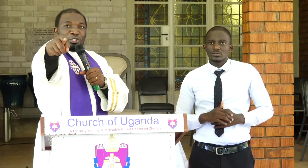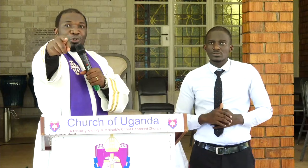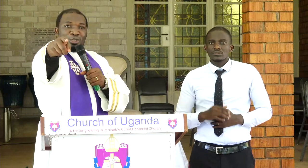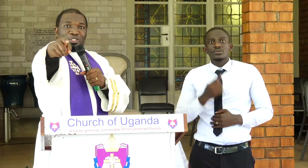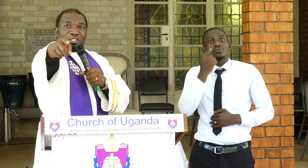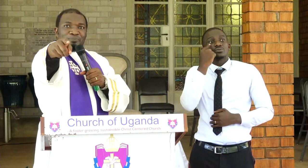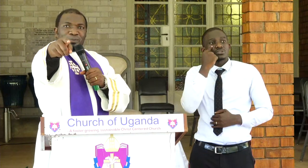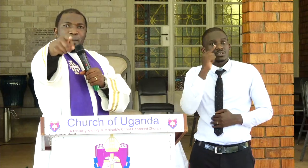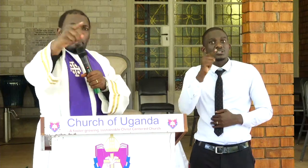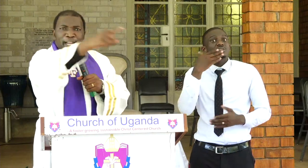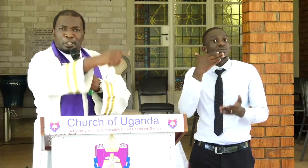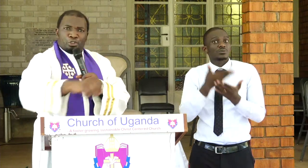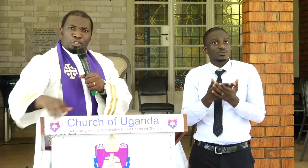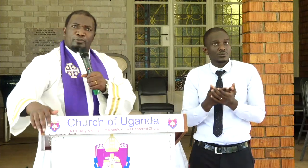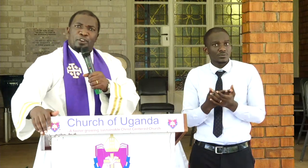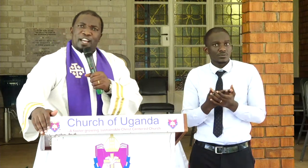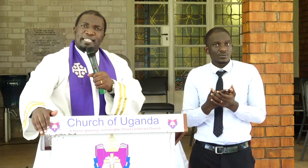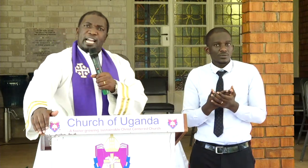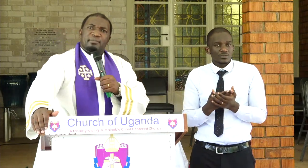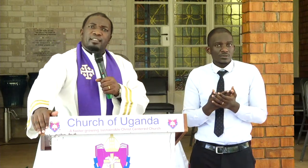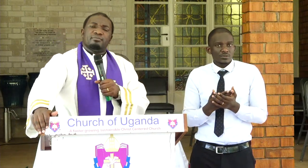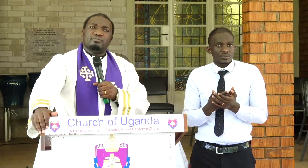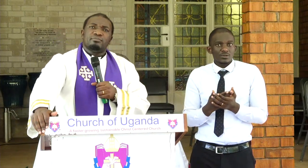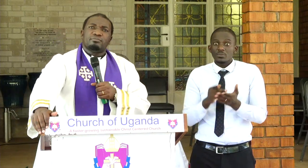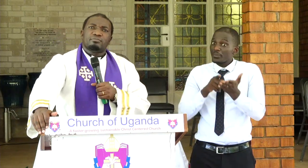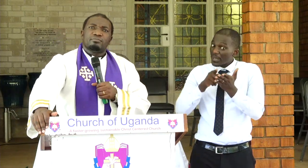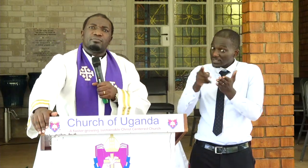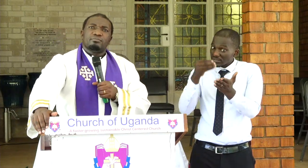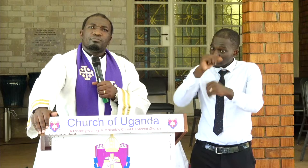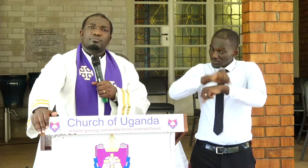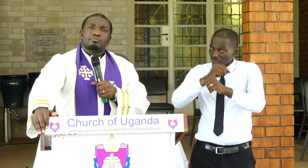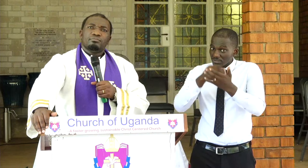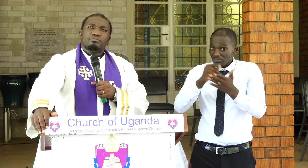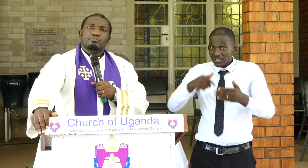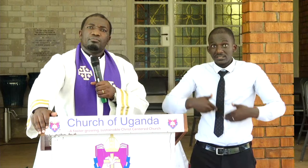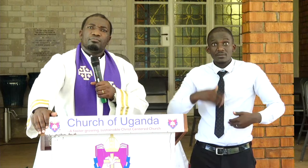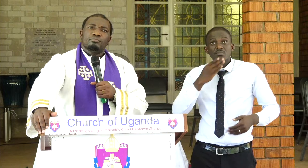see his goodness. Petition for that young man.